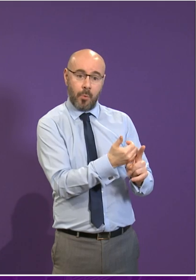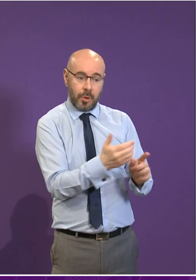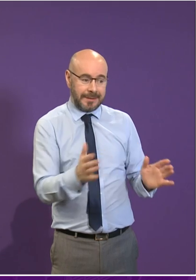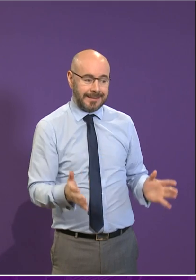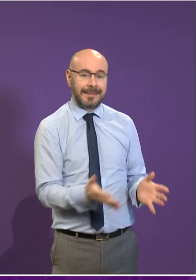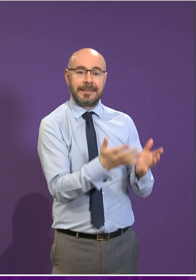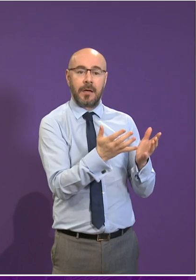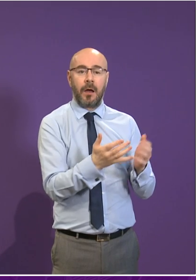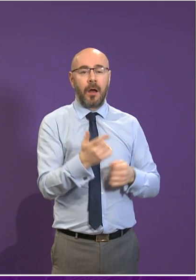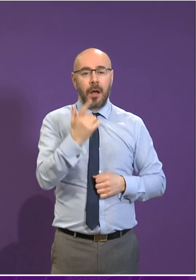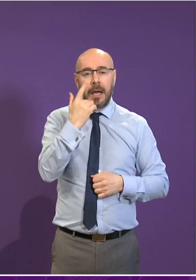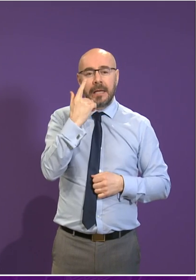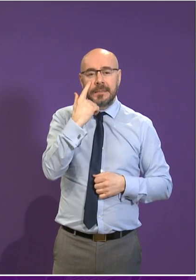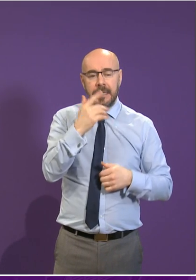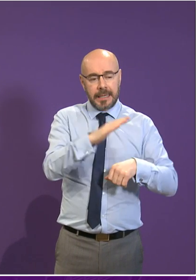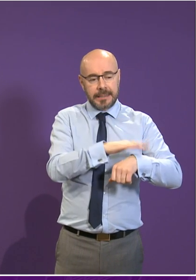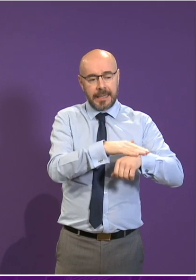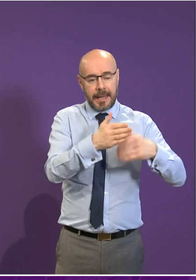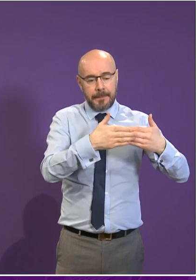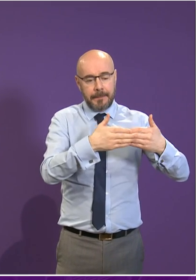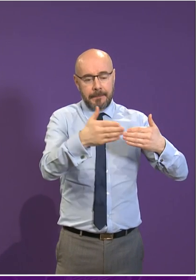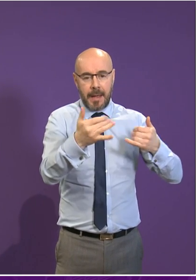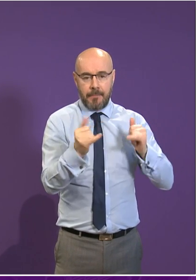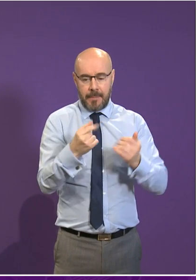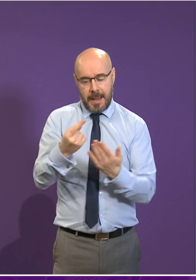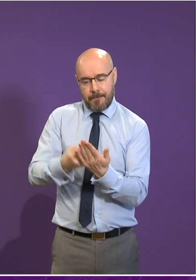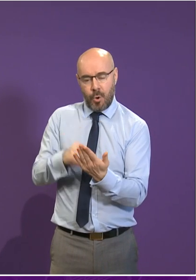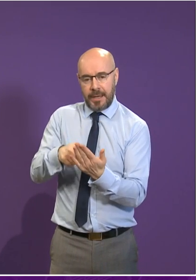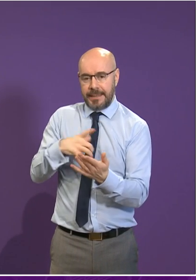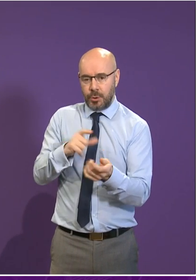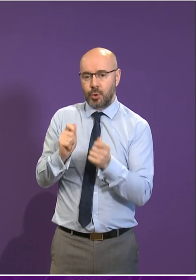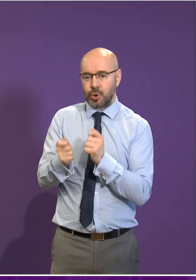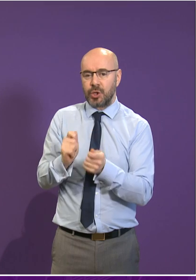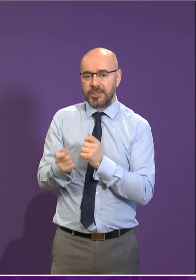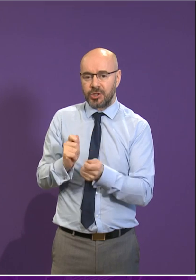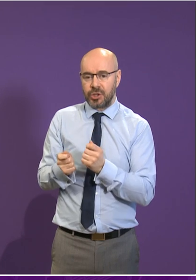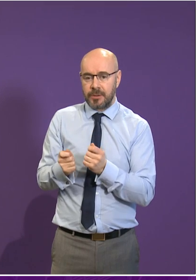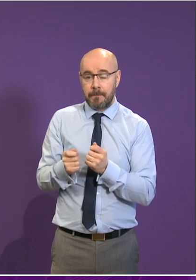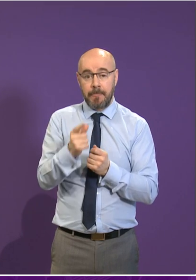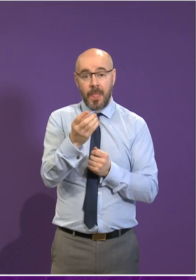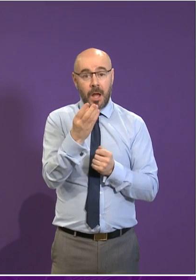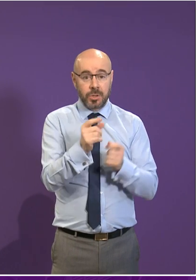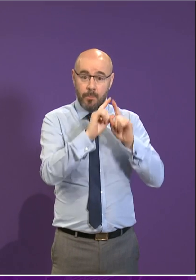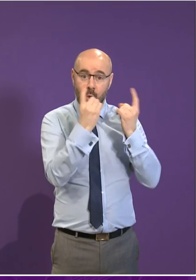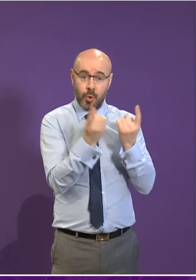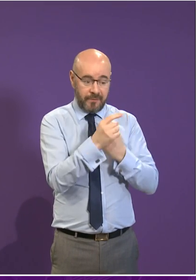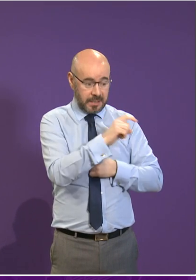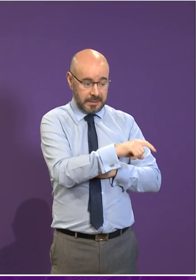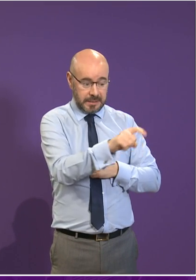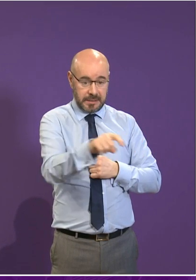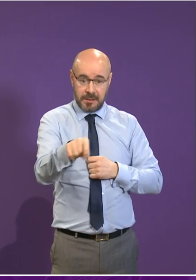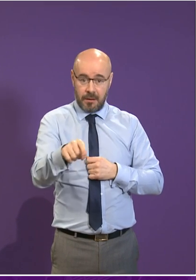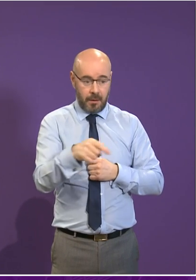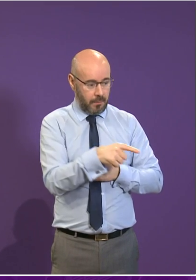see over time whether that needs to change. I think for some institutions, as I said, it will be easier